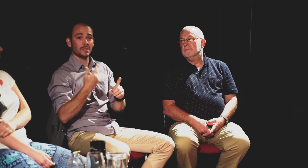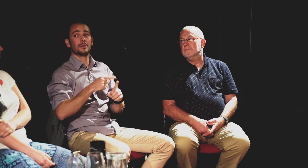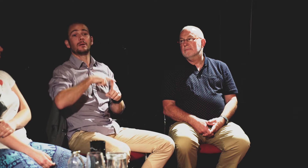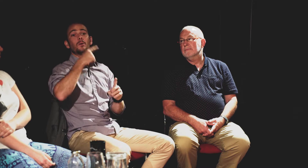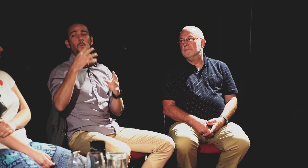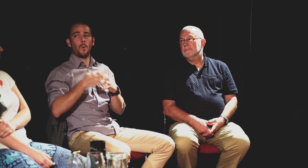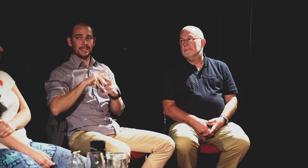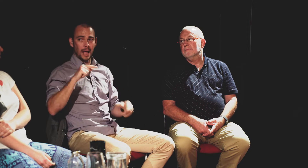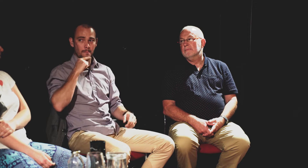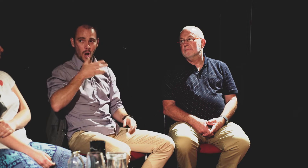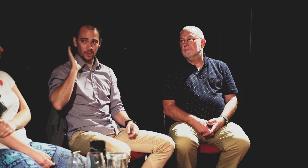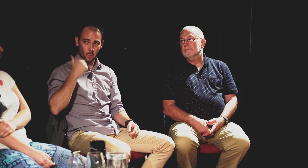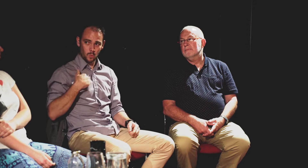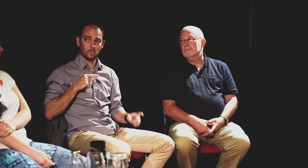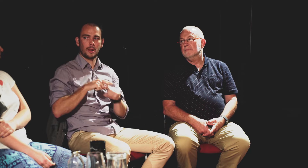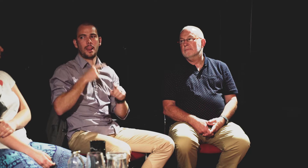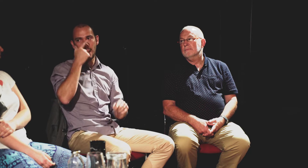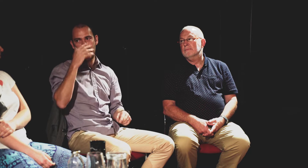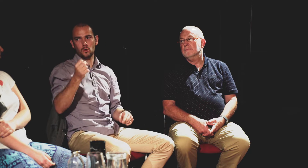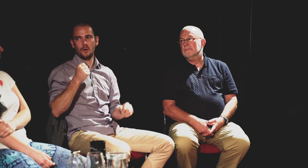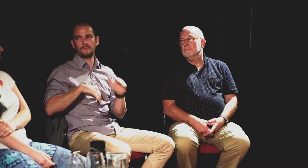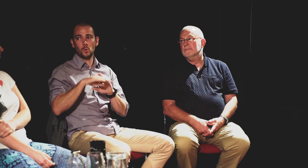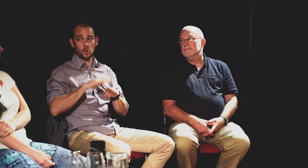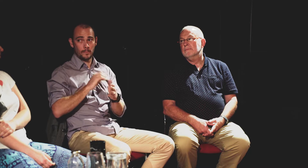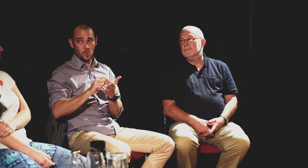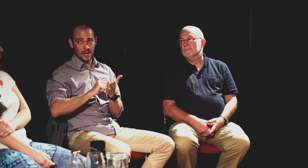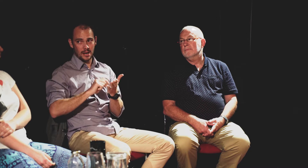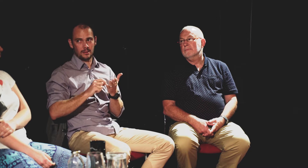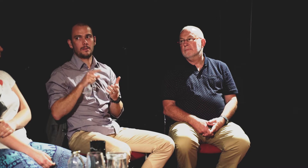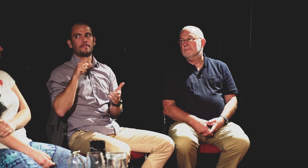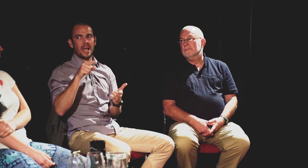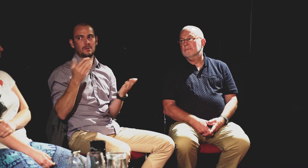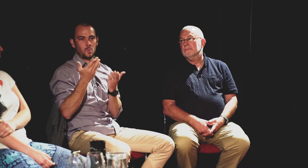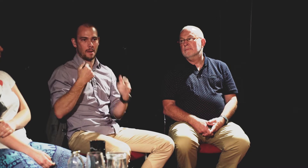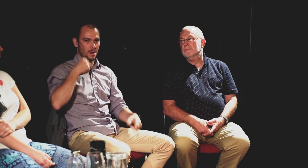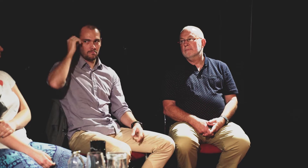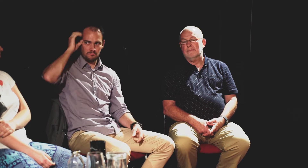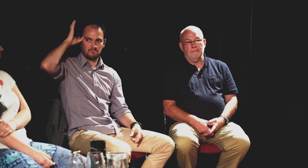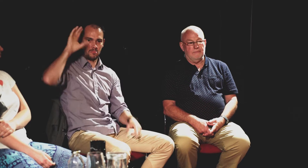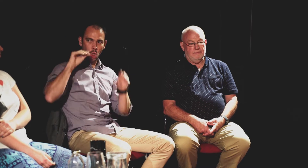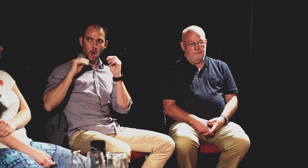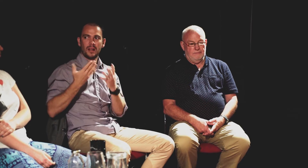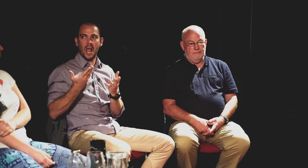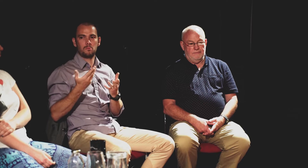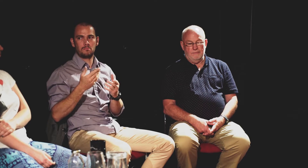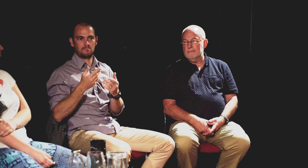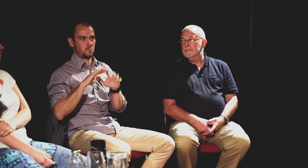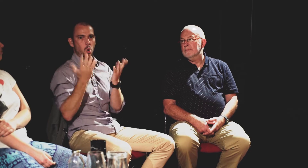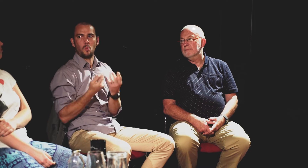was trying to catch up. And then when I went to Westlake Boys School, I was really lucky to get a full-time note taker. And that's where I felt like I really caught up to the other